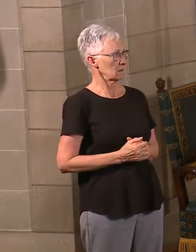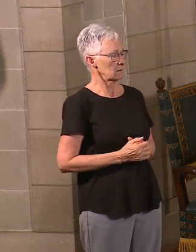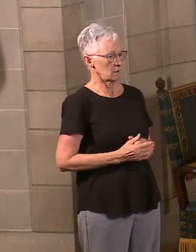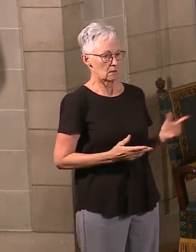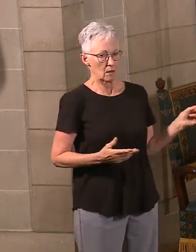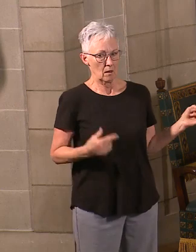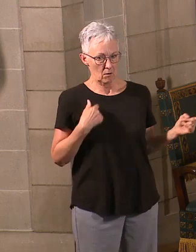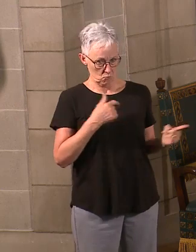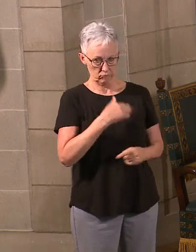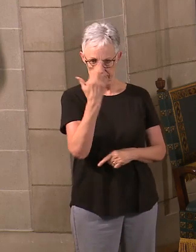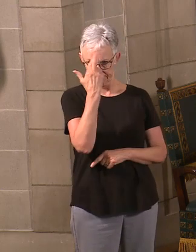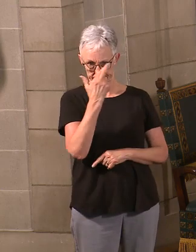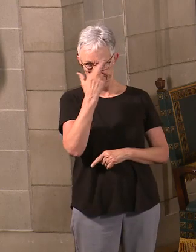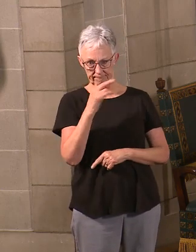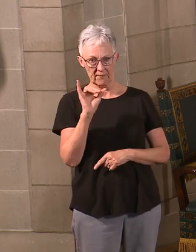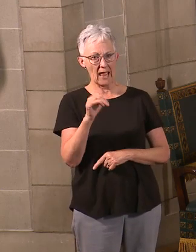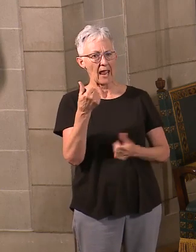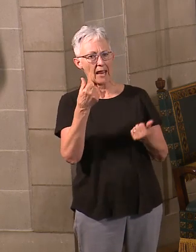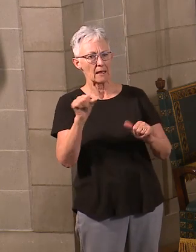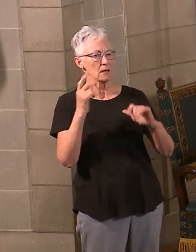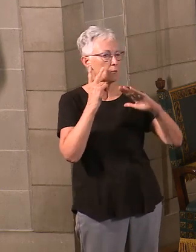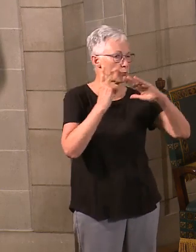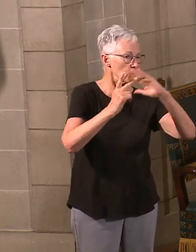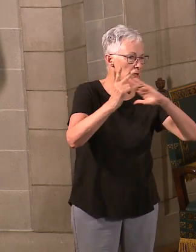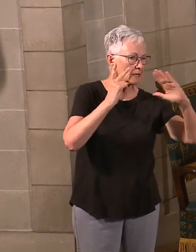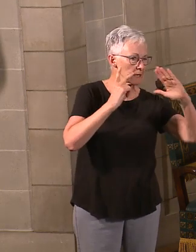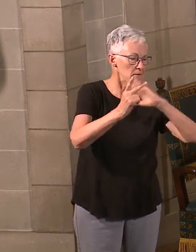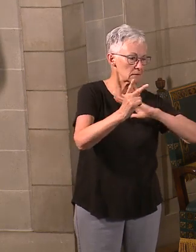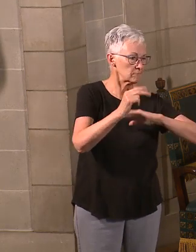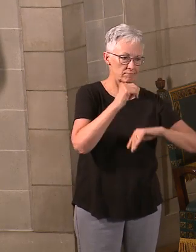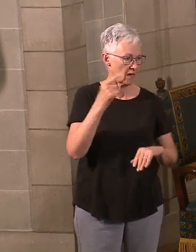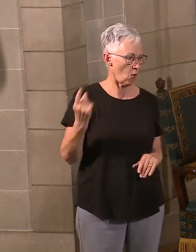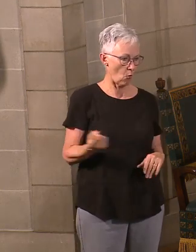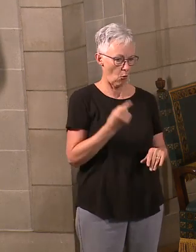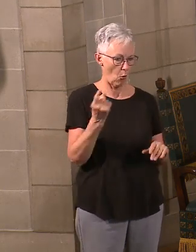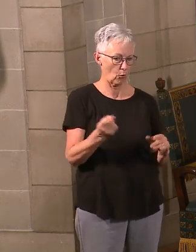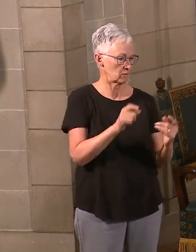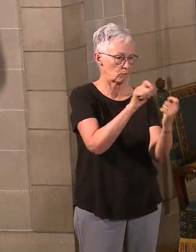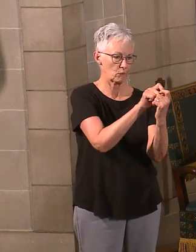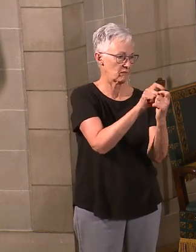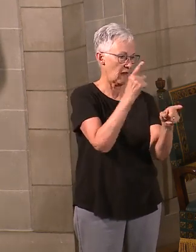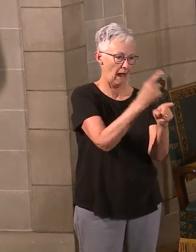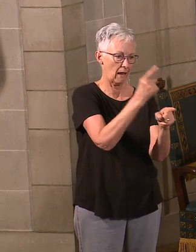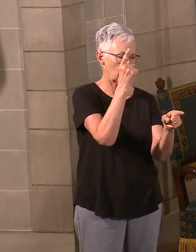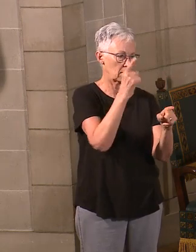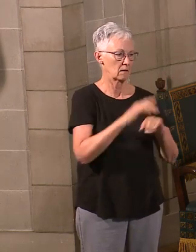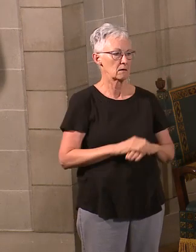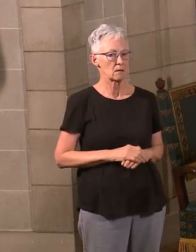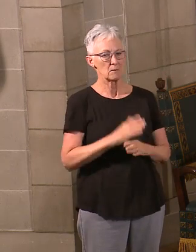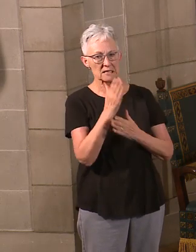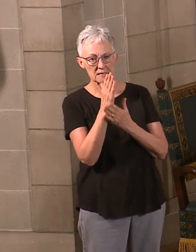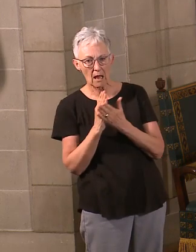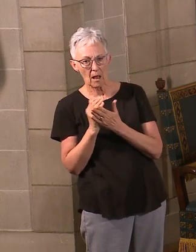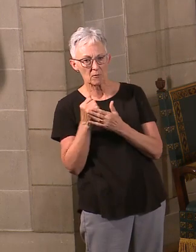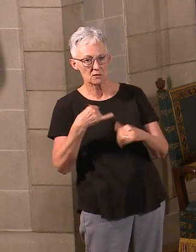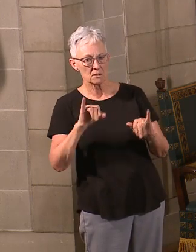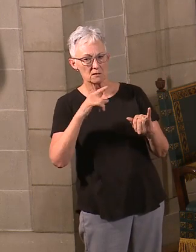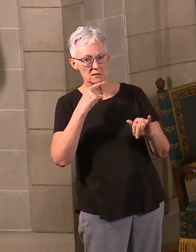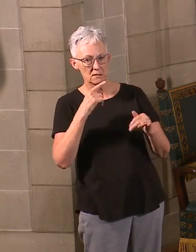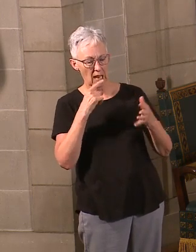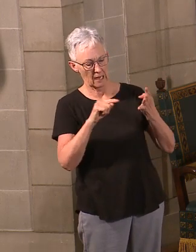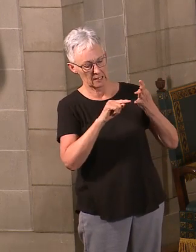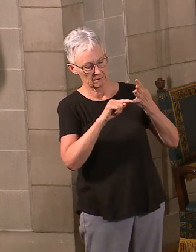accurate. But if you look at some of the models out there, they're still saying last week, April, and that's kind of what we're thinking right